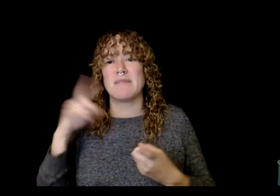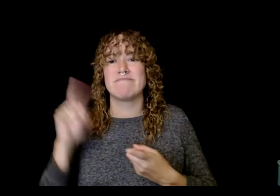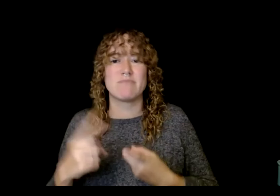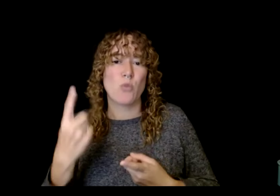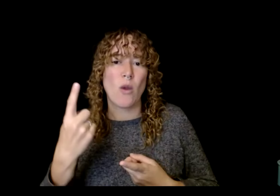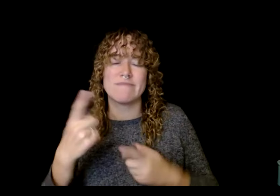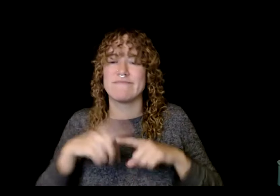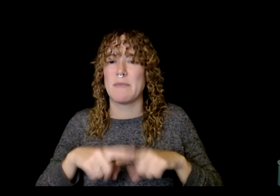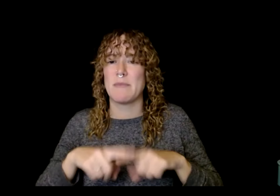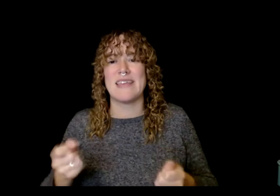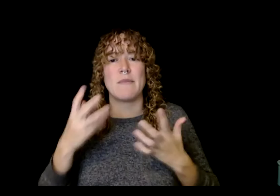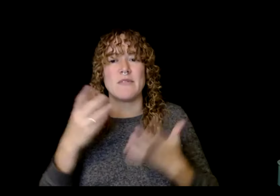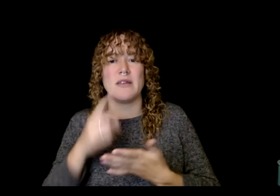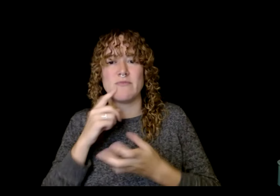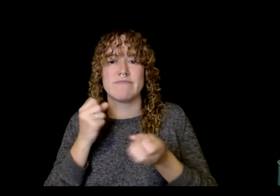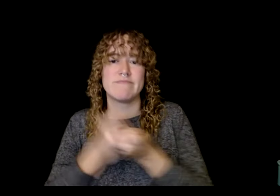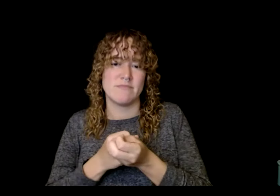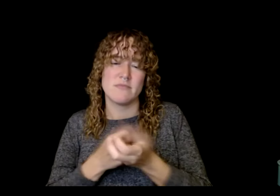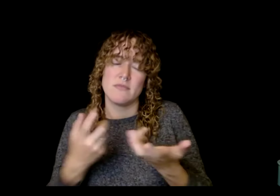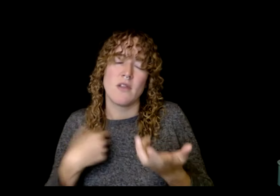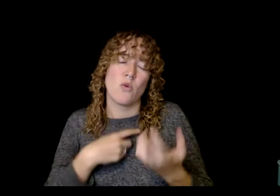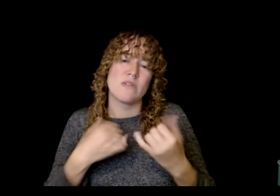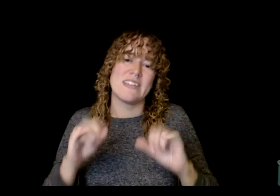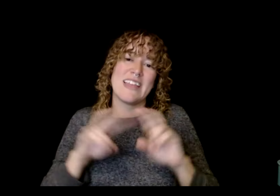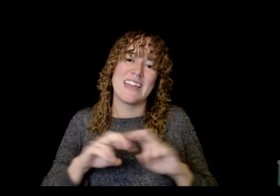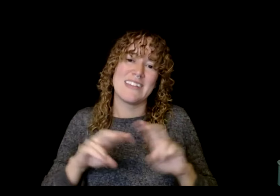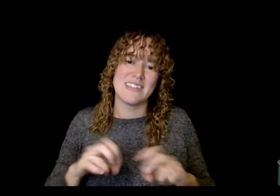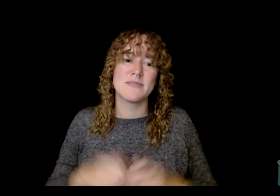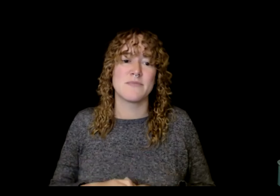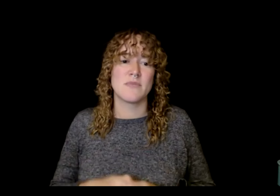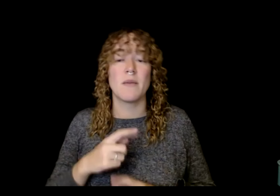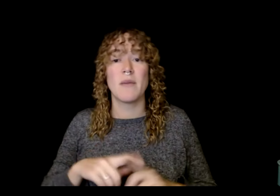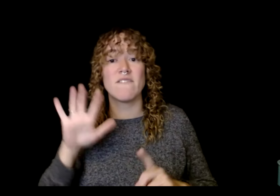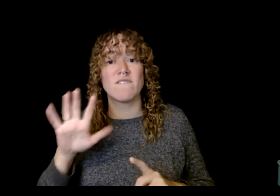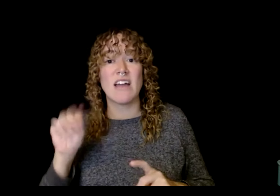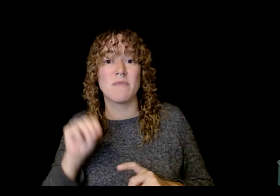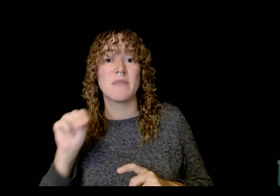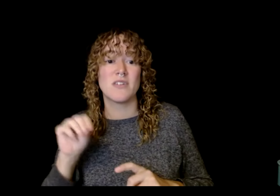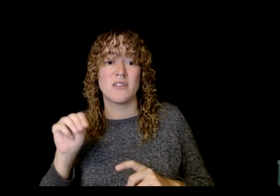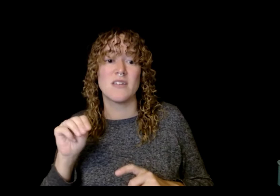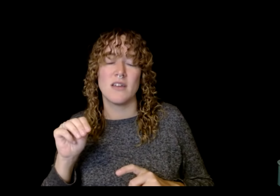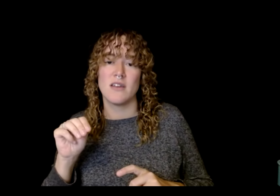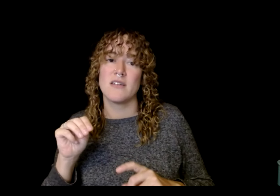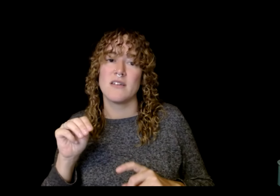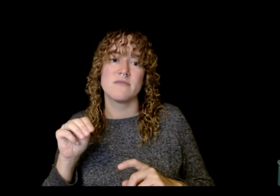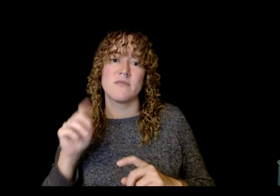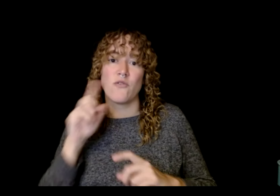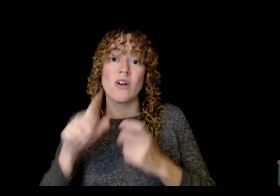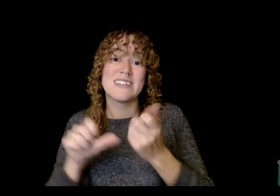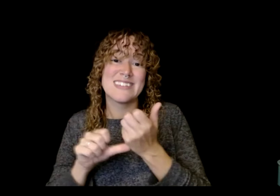we're still in the process of analyzing. But 5 million with rental assistance really doesn't take you too far.